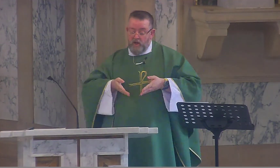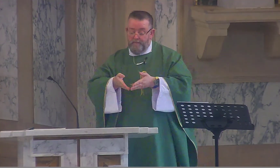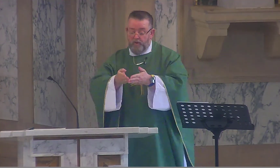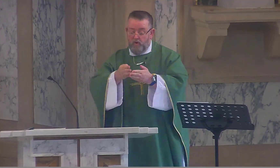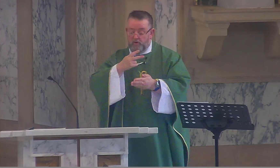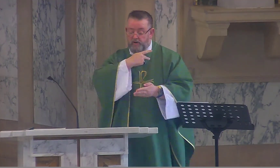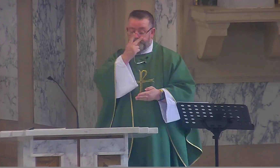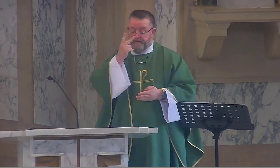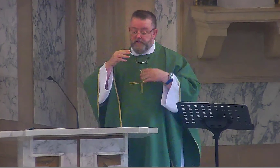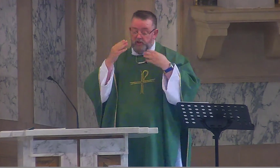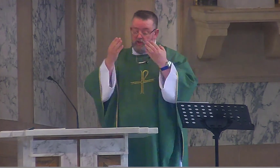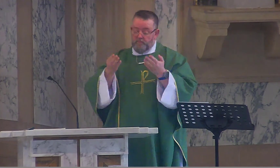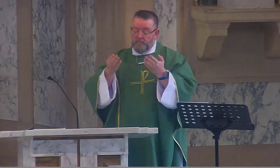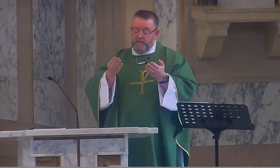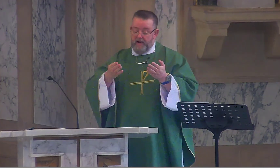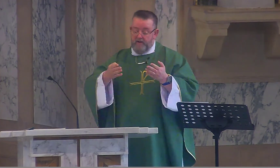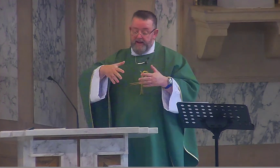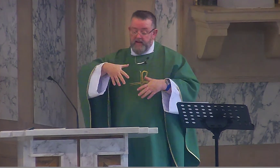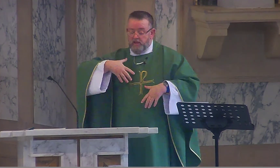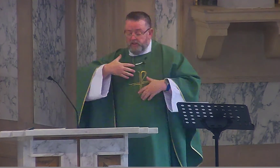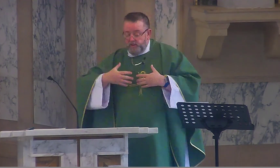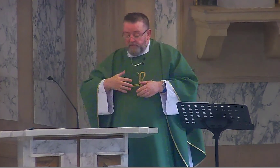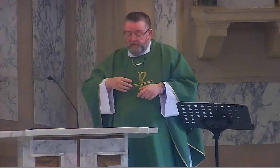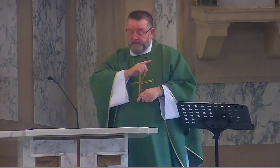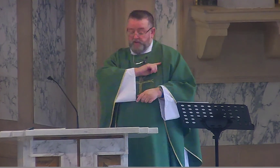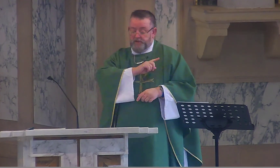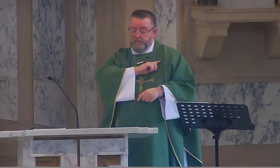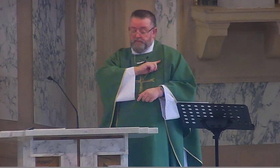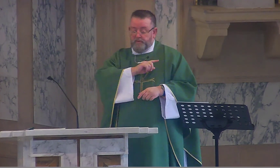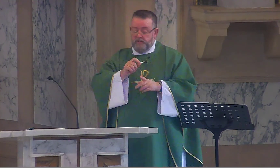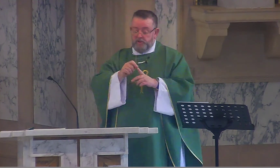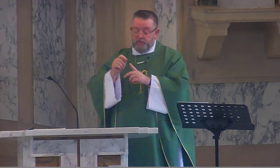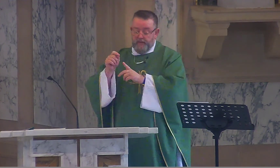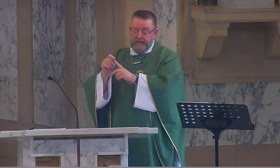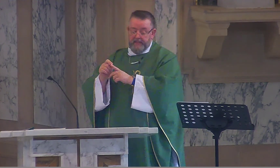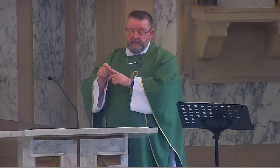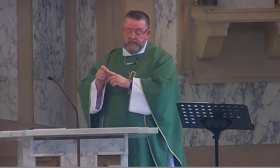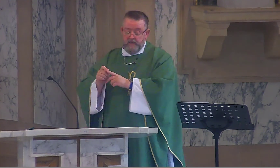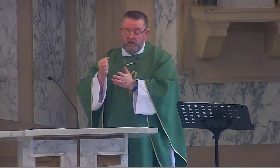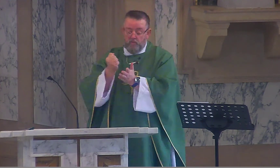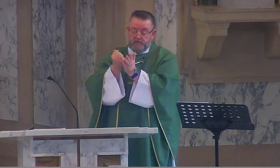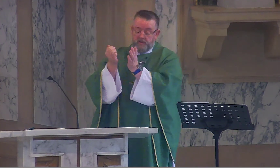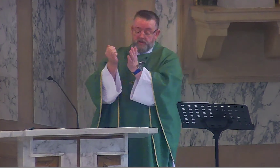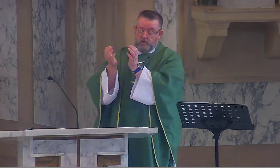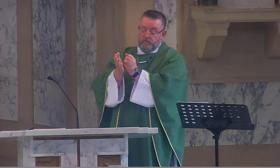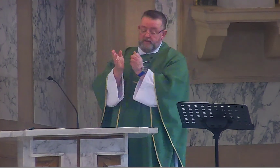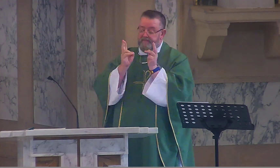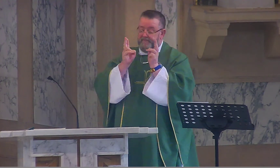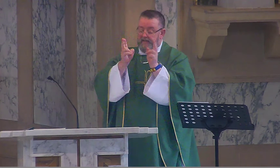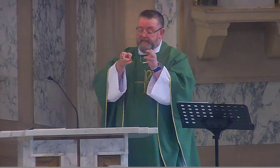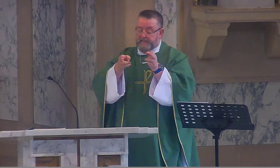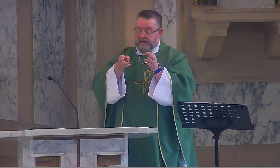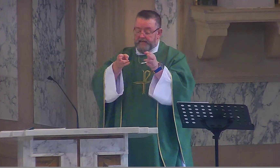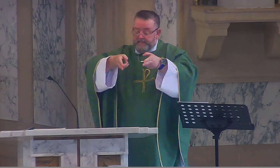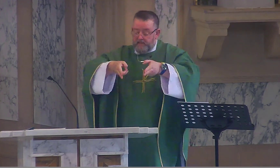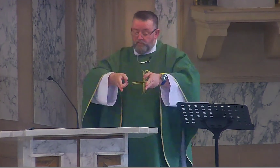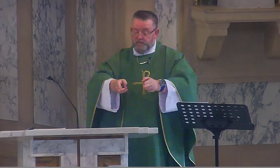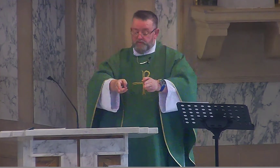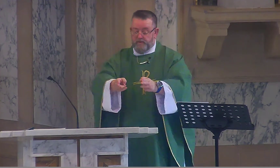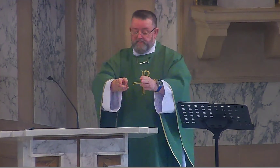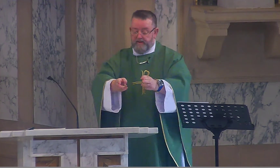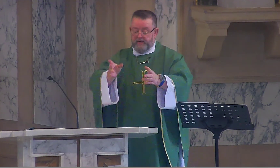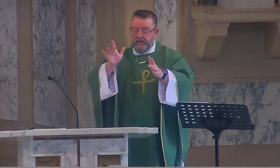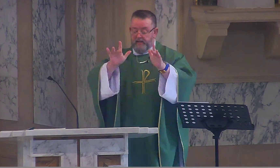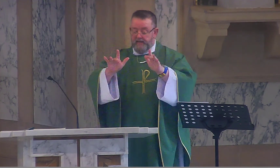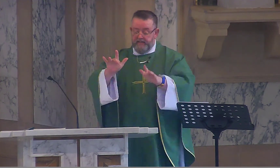Spirit, born of the Virgin Mary, suffered under Pontius Pilate, was crucified, died, and